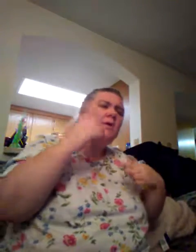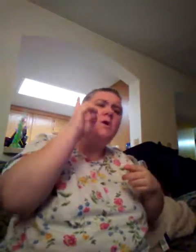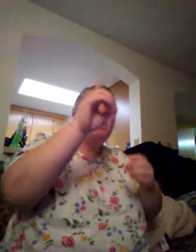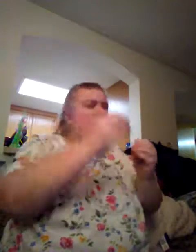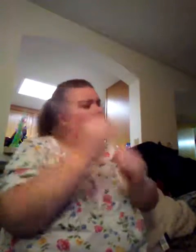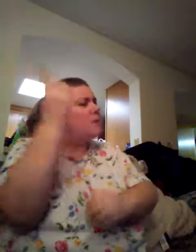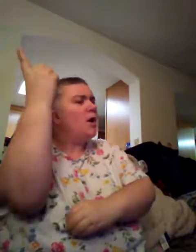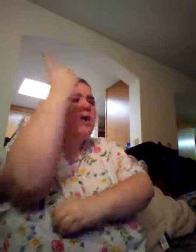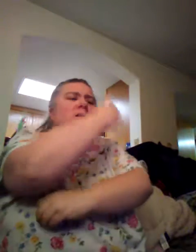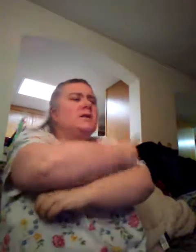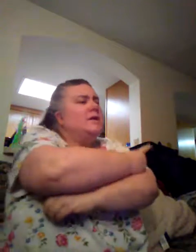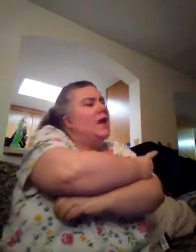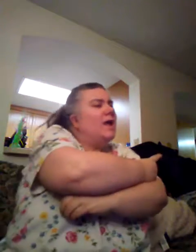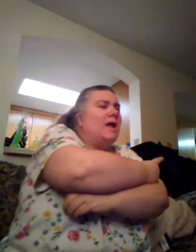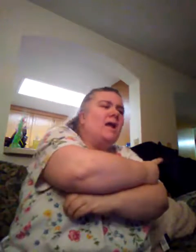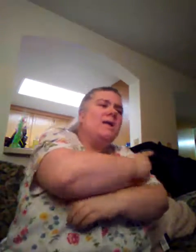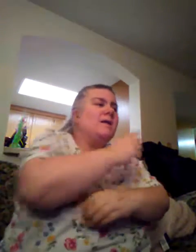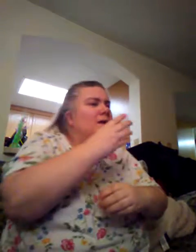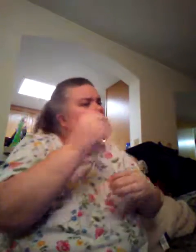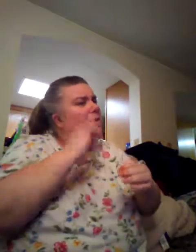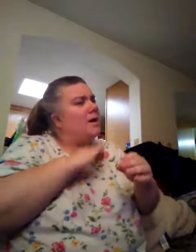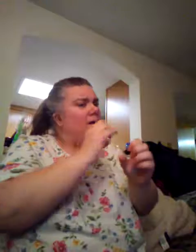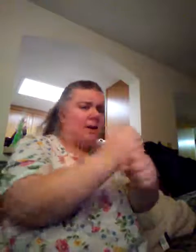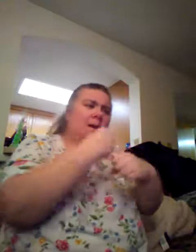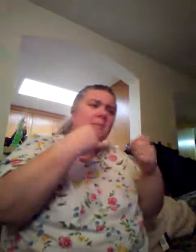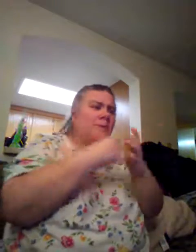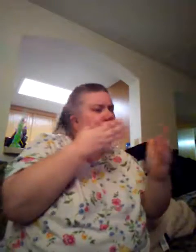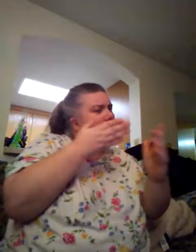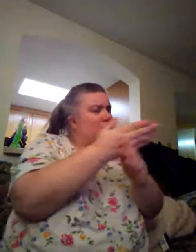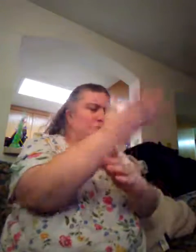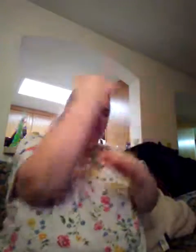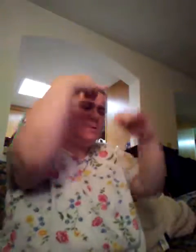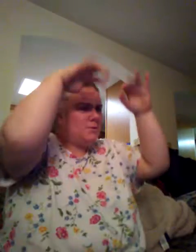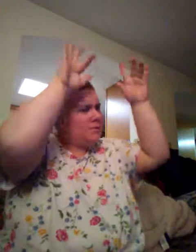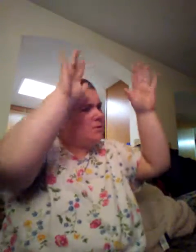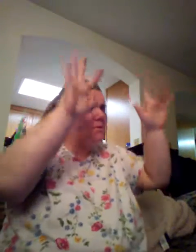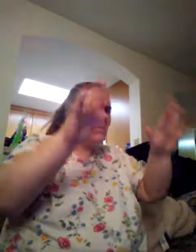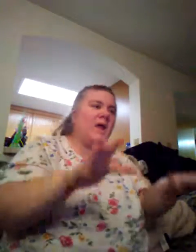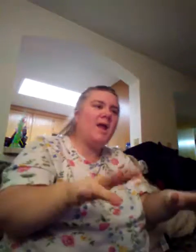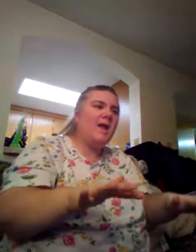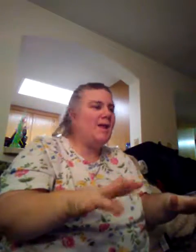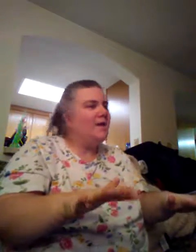one more day. And I make it through the rain.